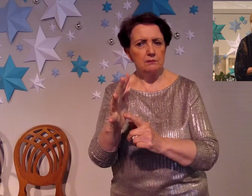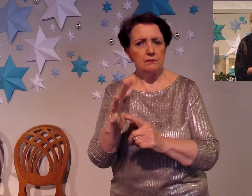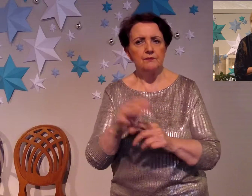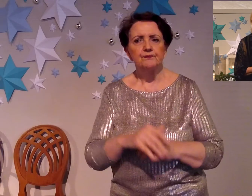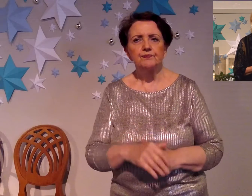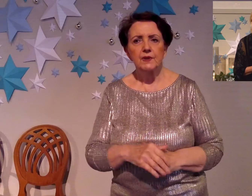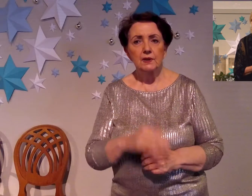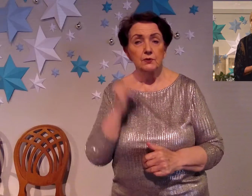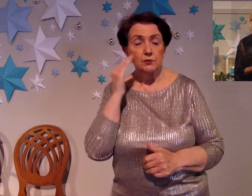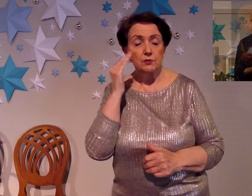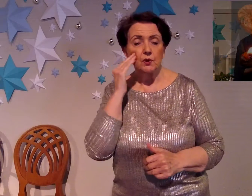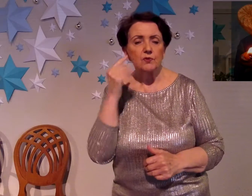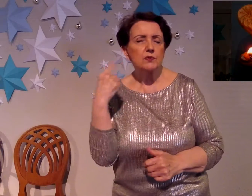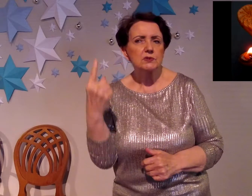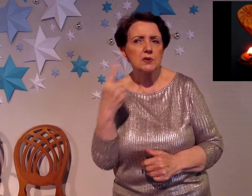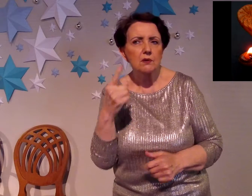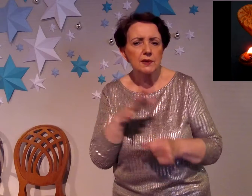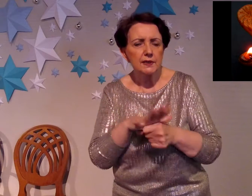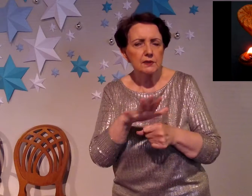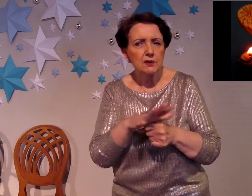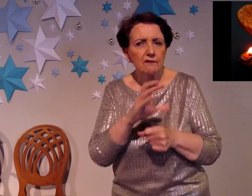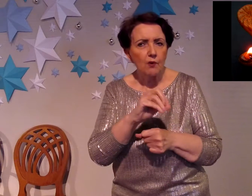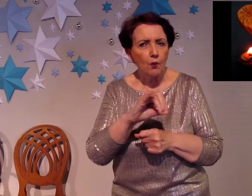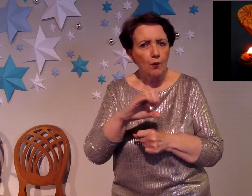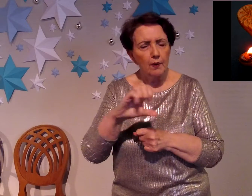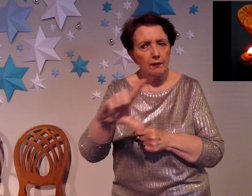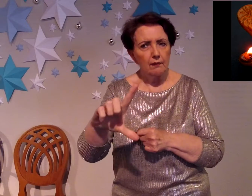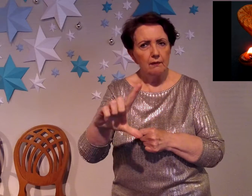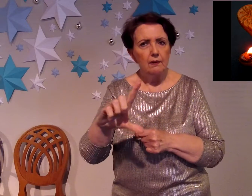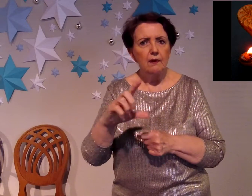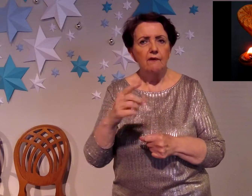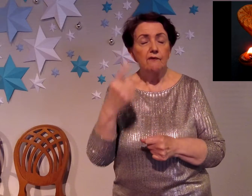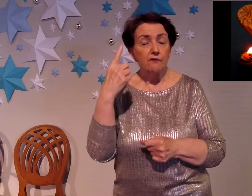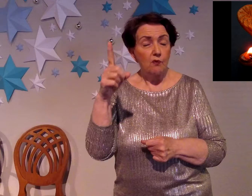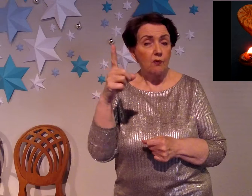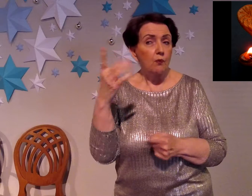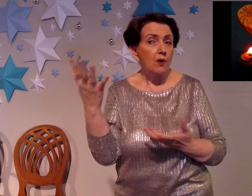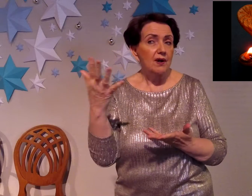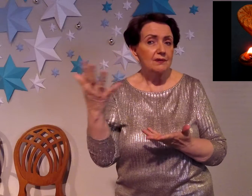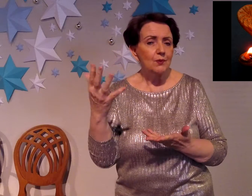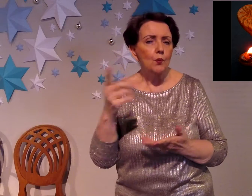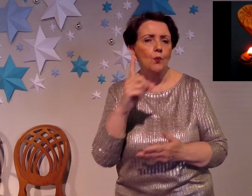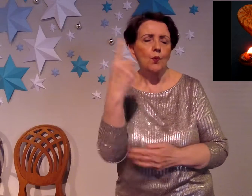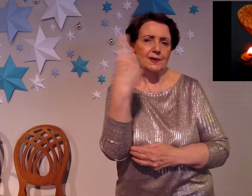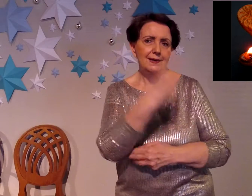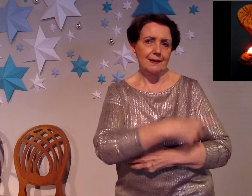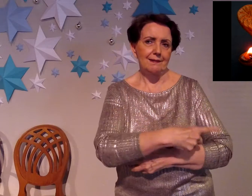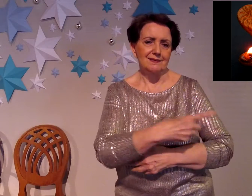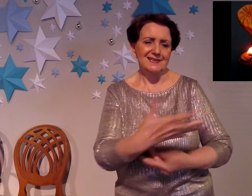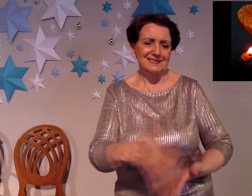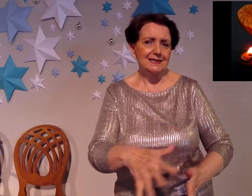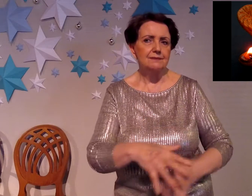there was only enough oil in the eternal flame for a single day.